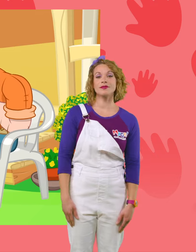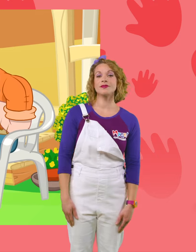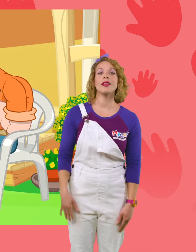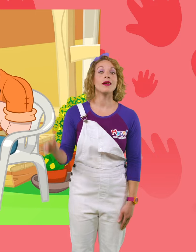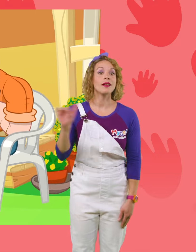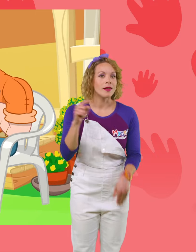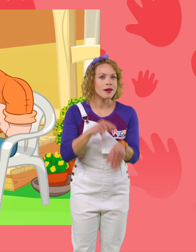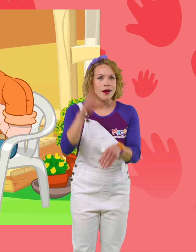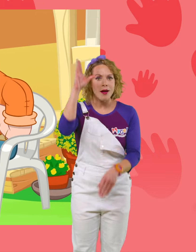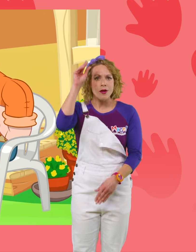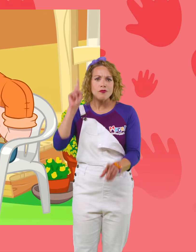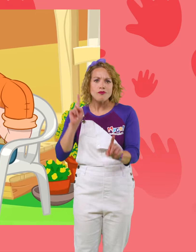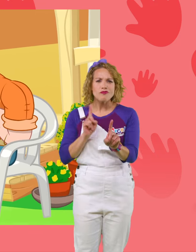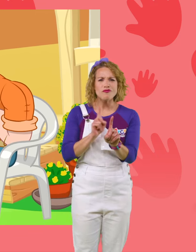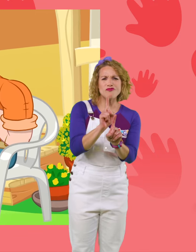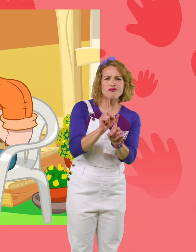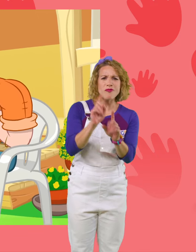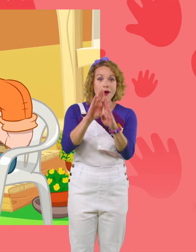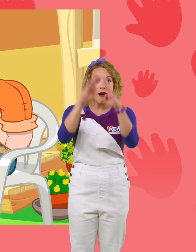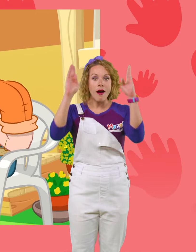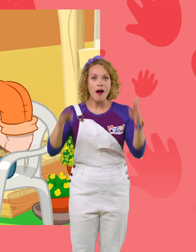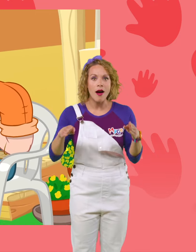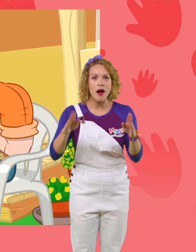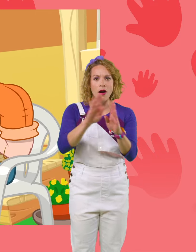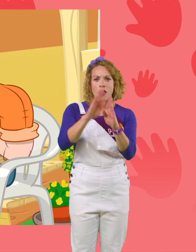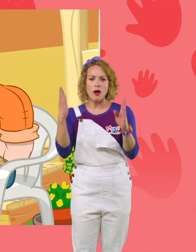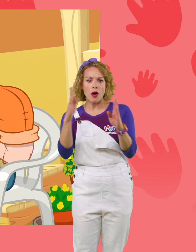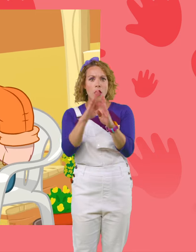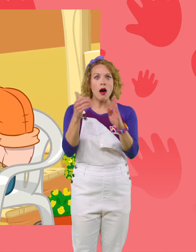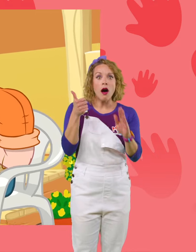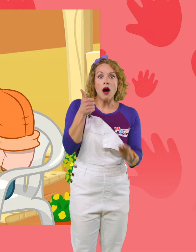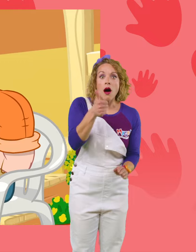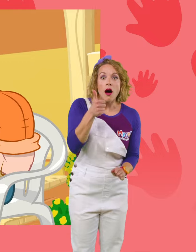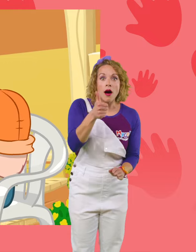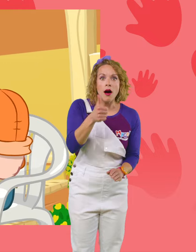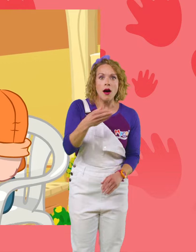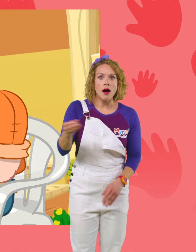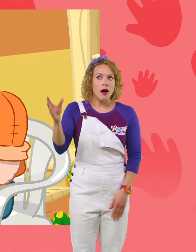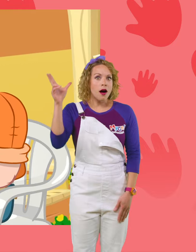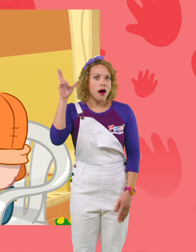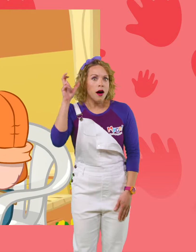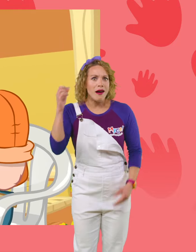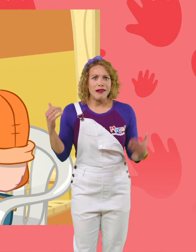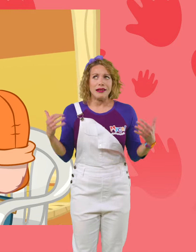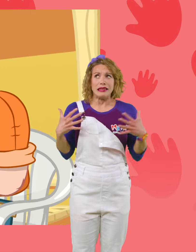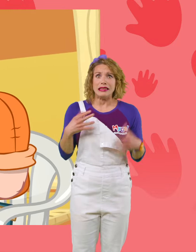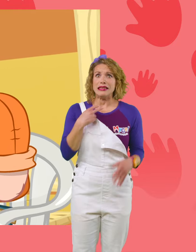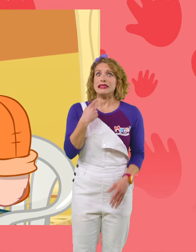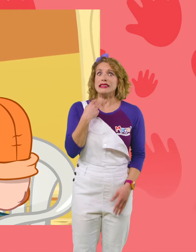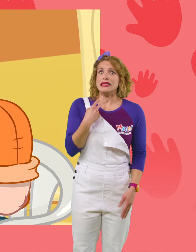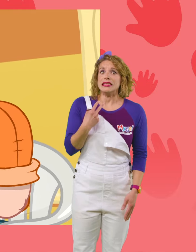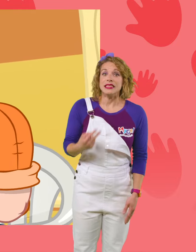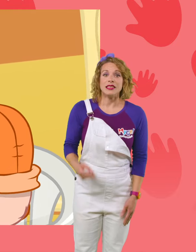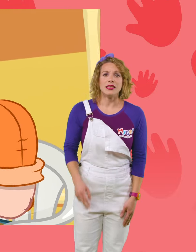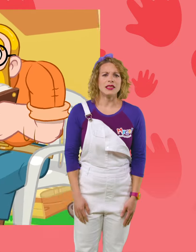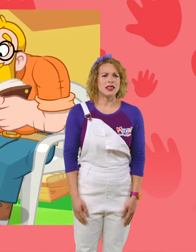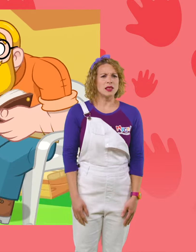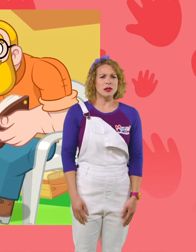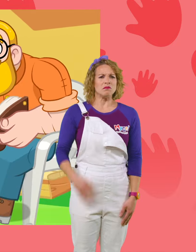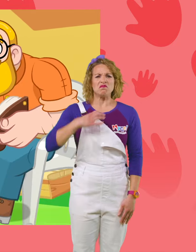As the boy walked up to the house, the door opened on its own, and he heard a scary